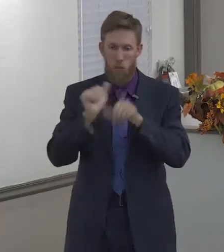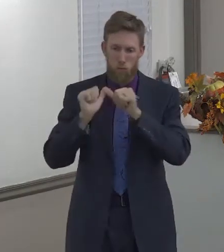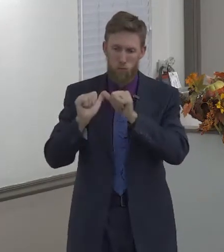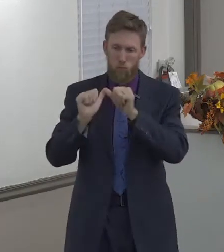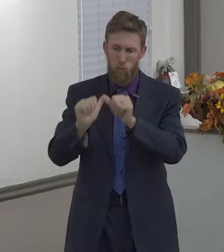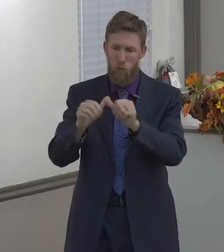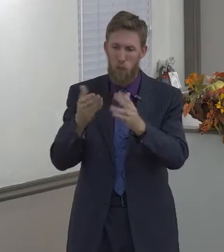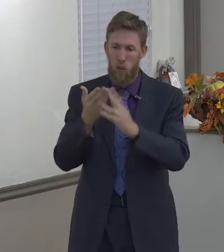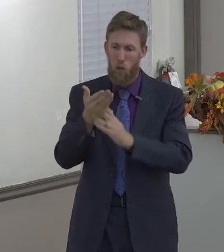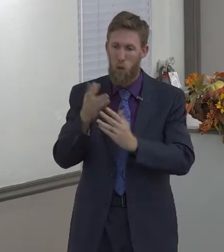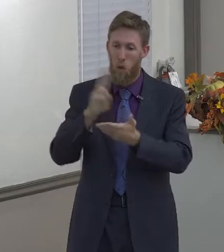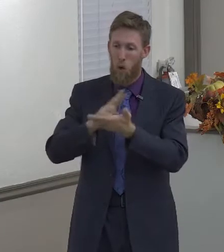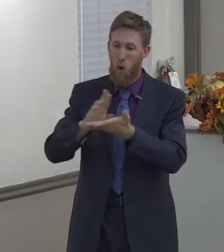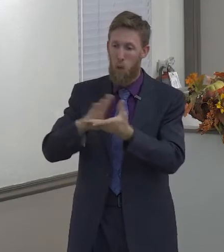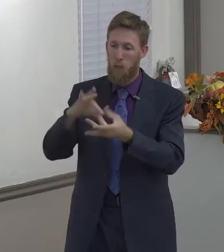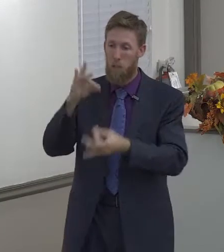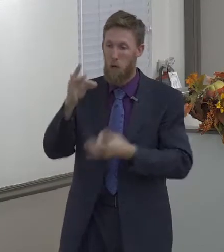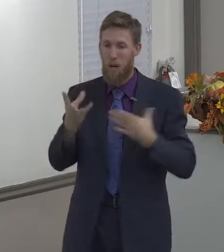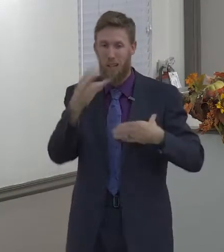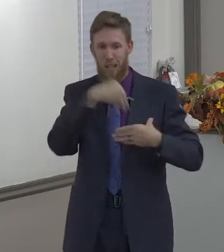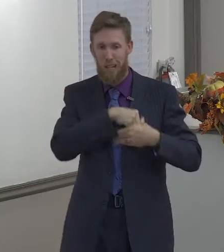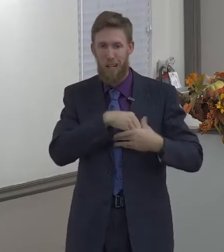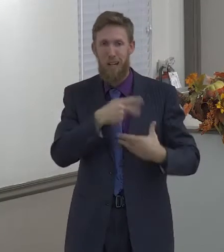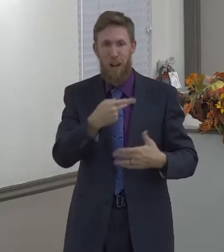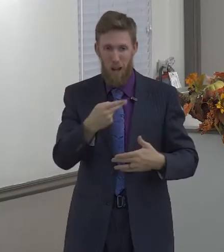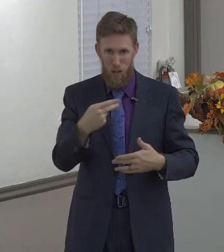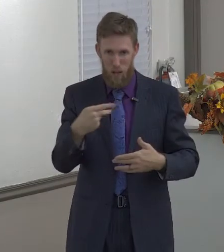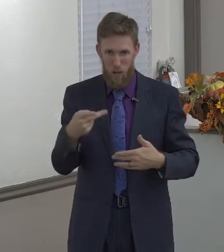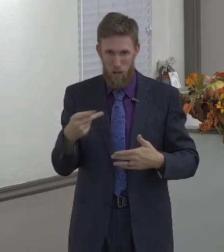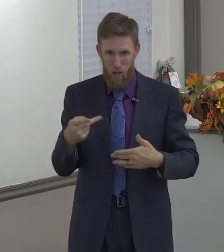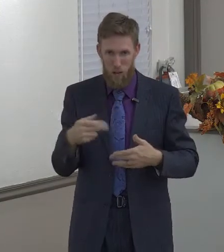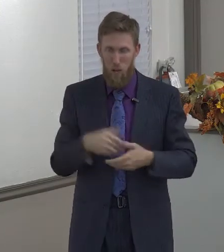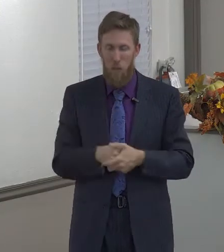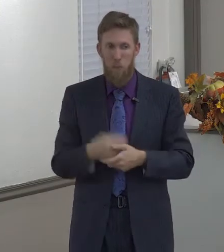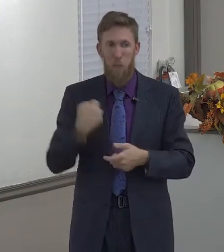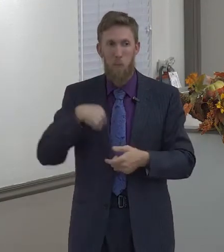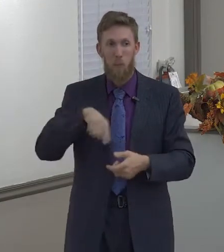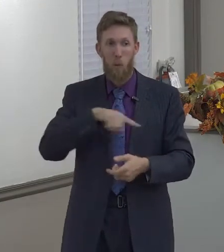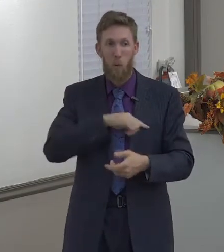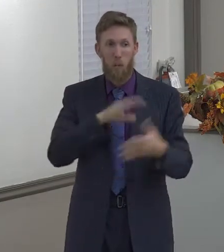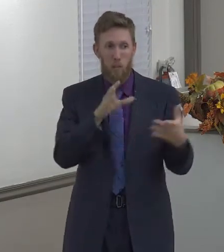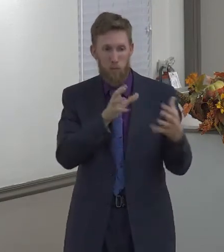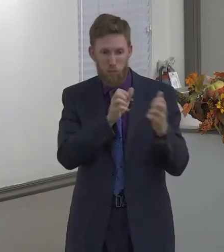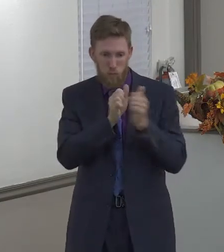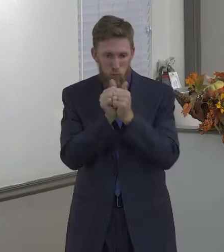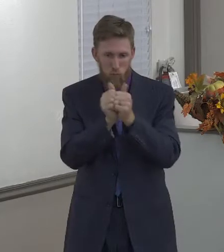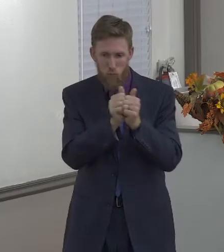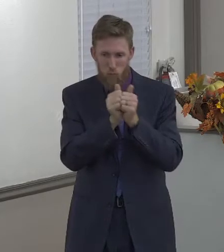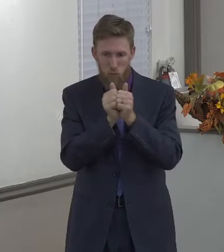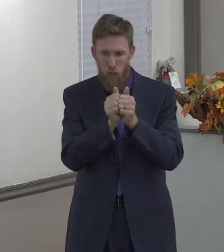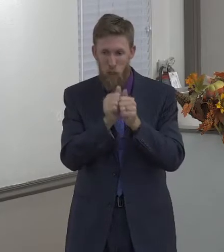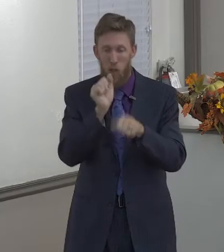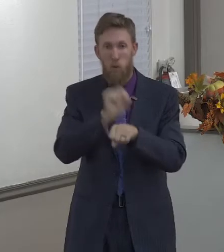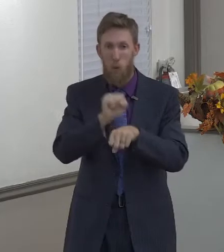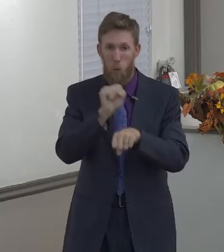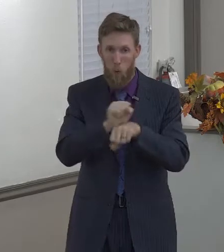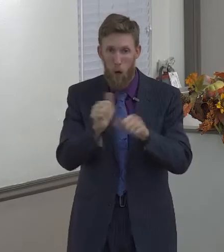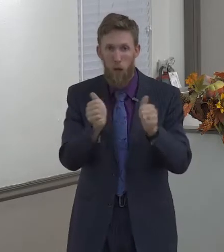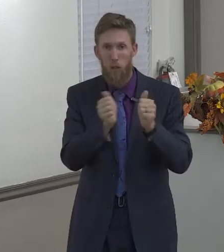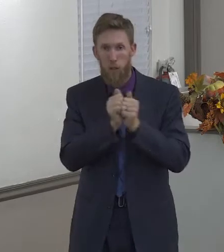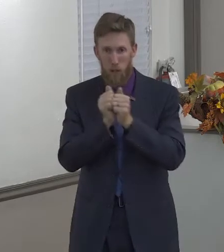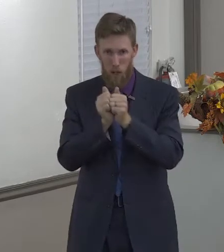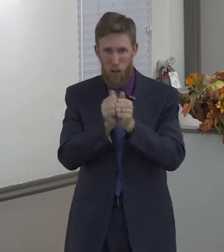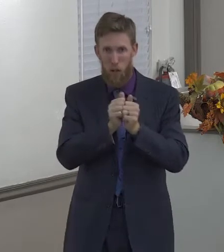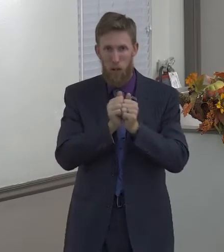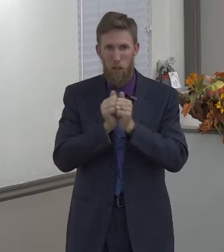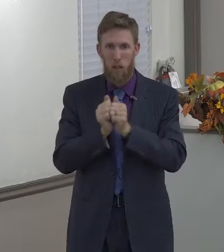been brought together. The Bible says that God set us together because he wants to accomplish something through